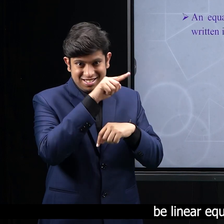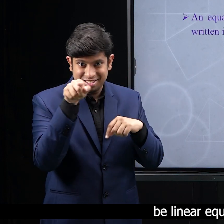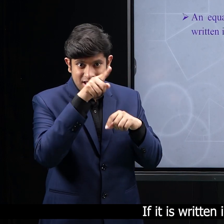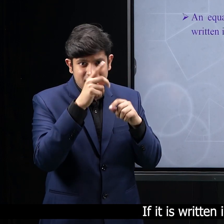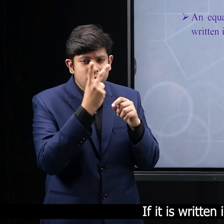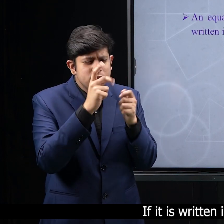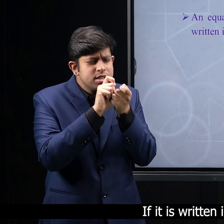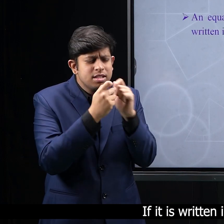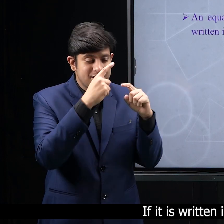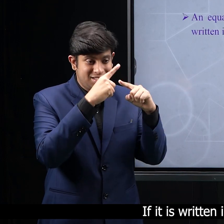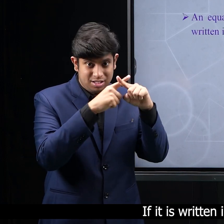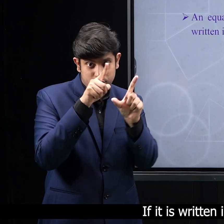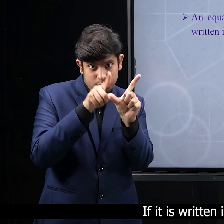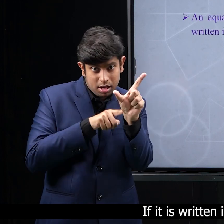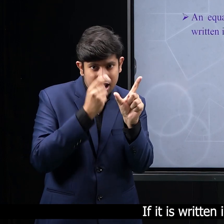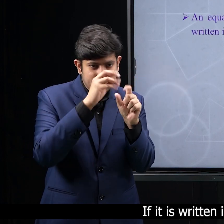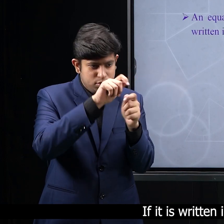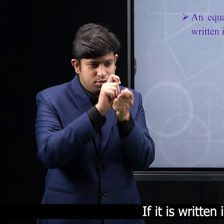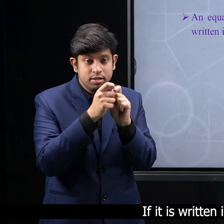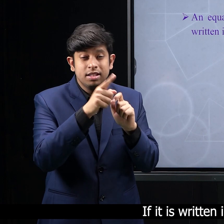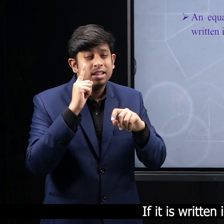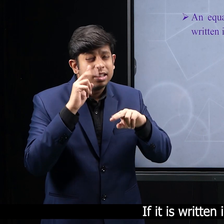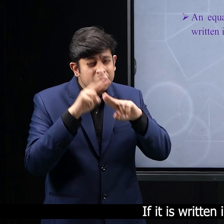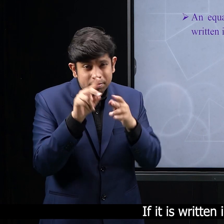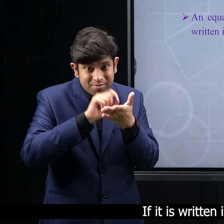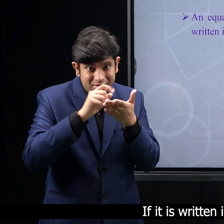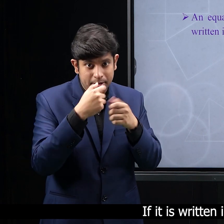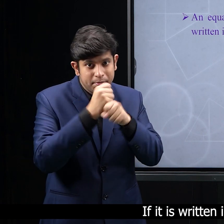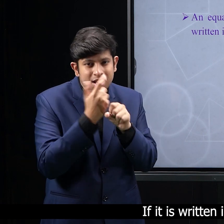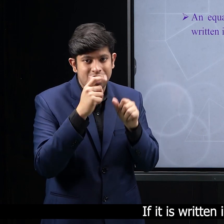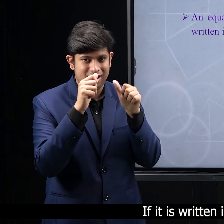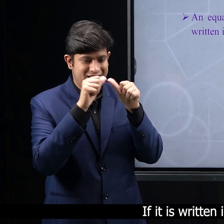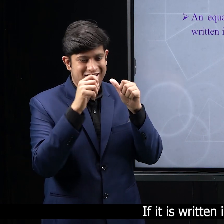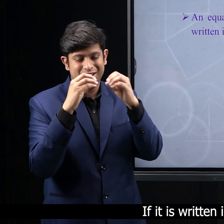variables if it is written in the form ax plus by plus c is equal to 0,